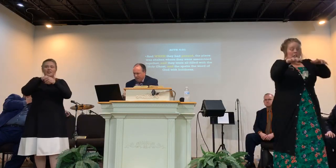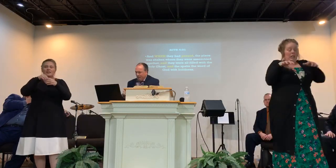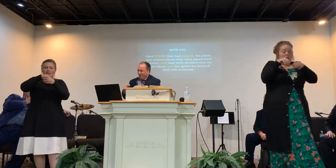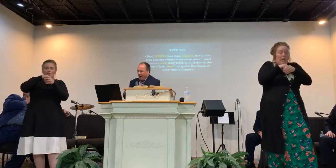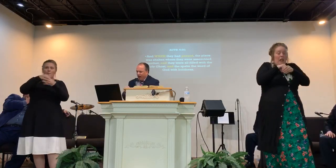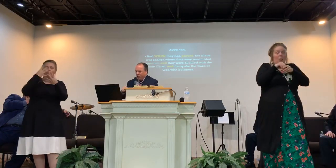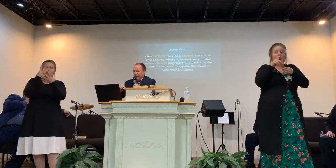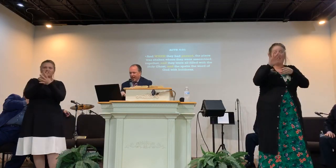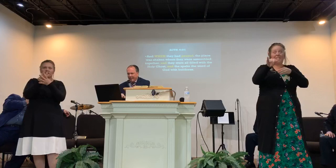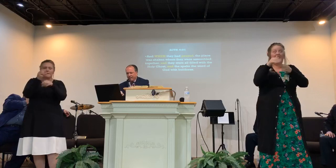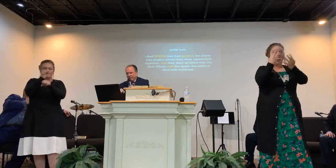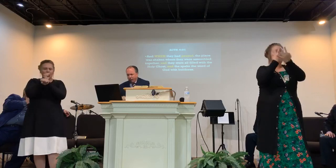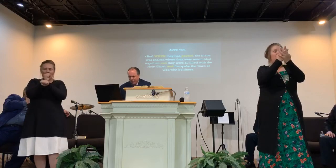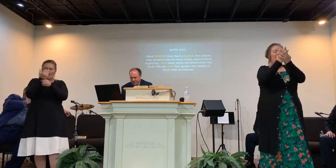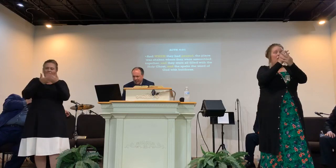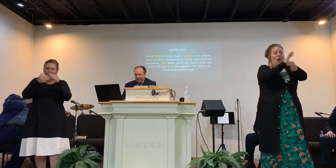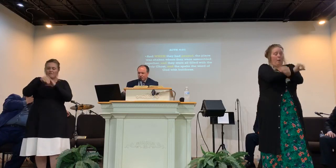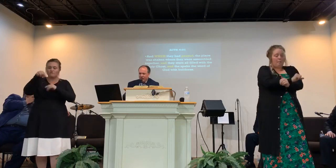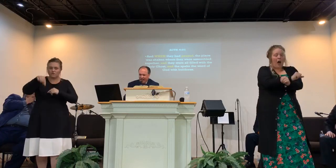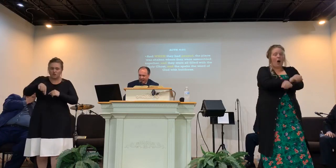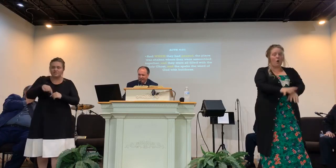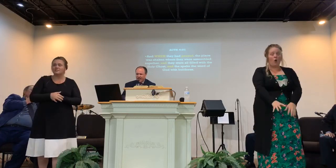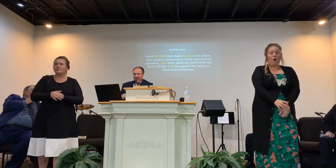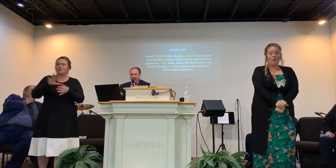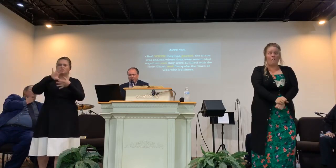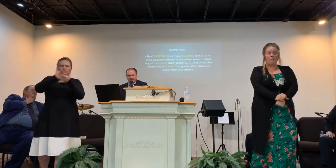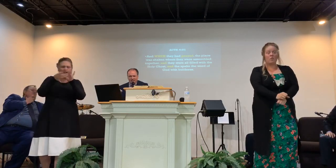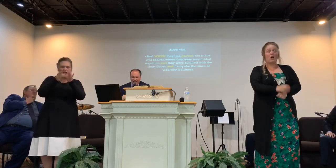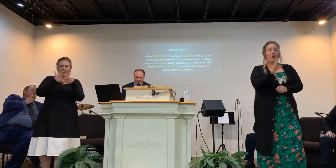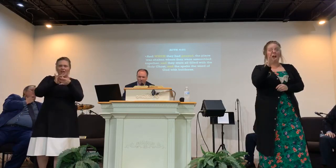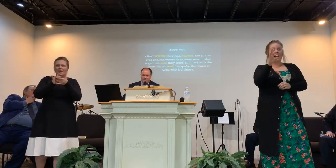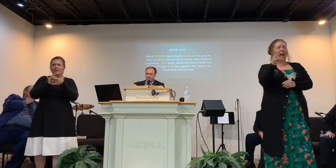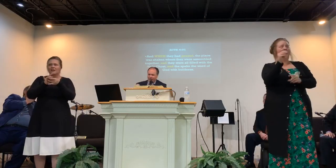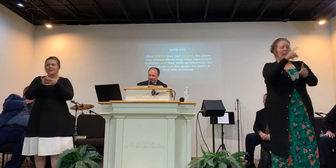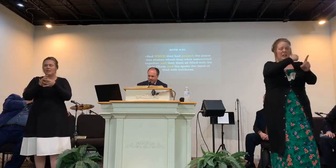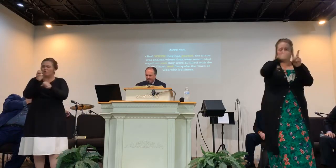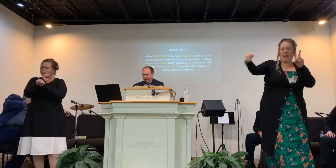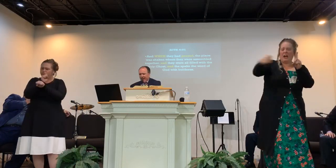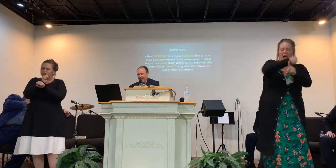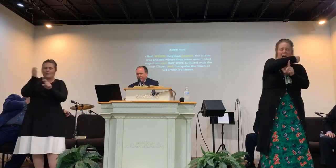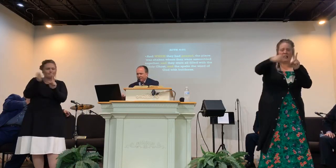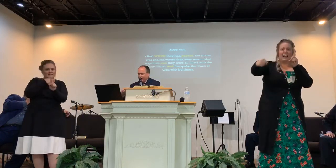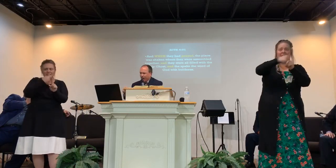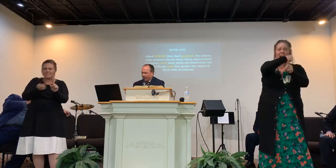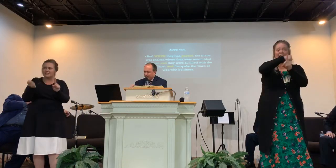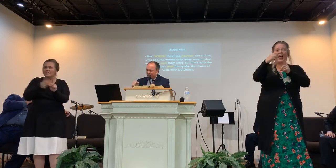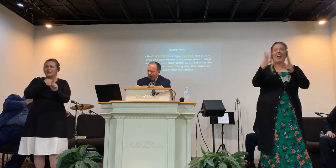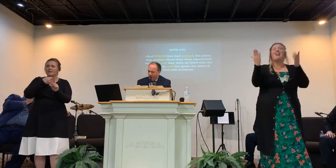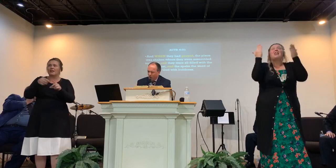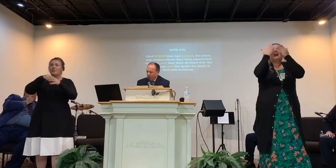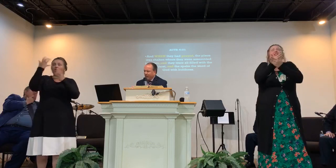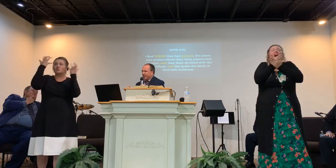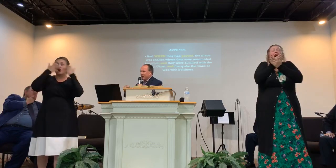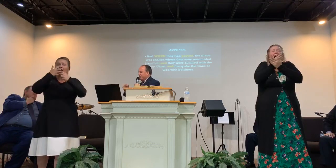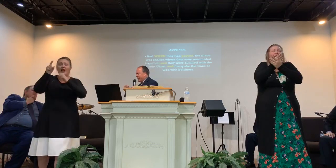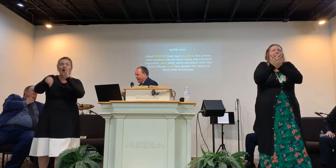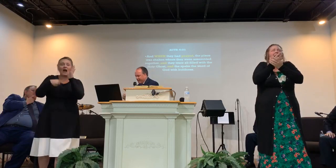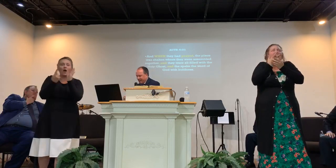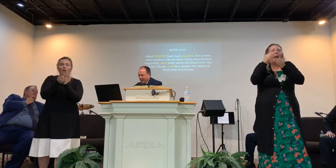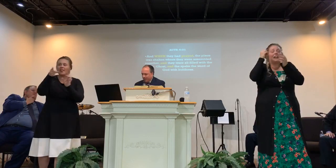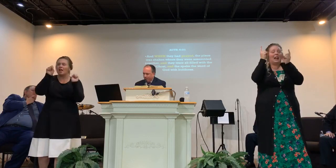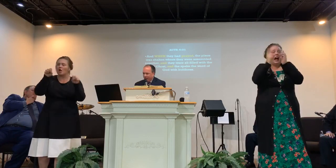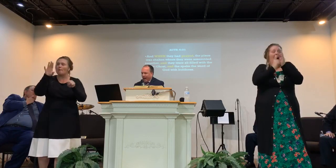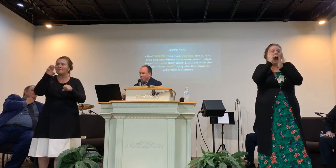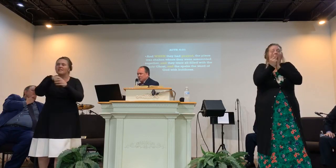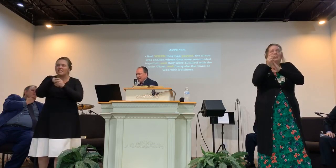prison, bound hand and foot, chained and condemned and beaten, and in the darkest hour that they could be